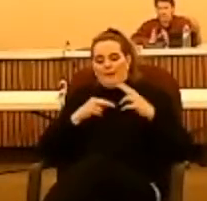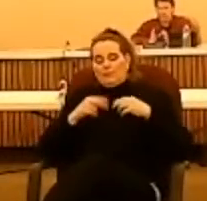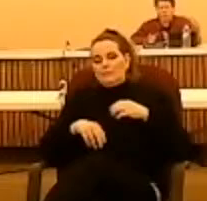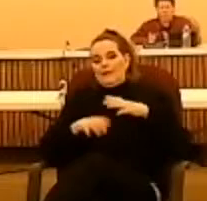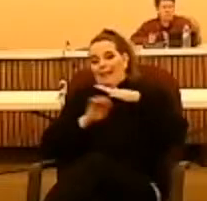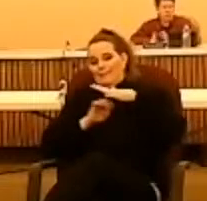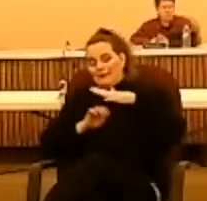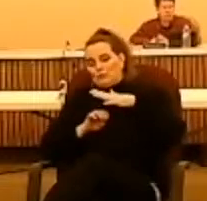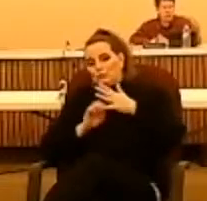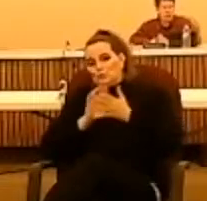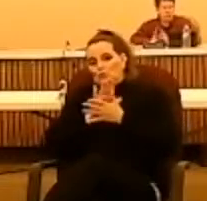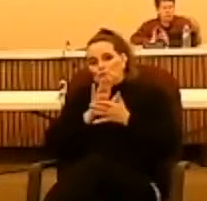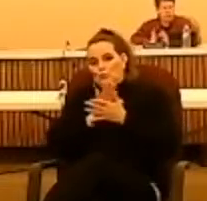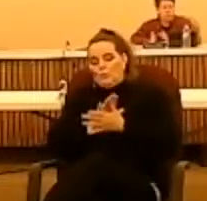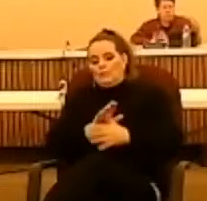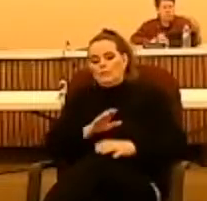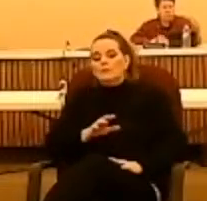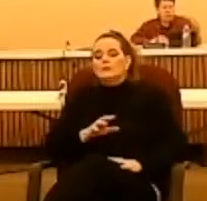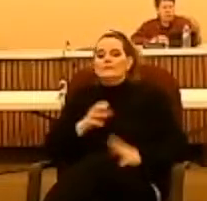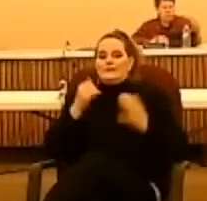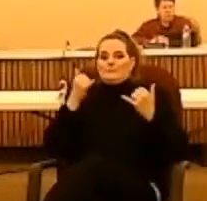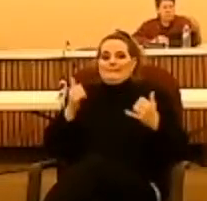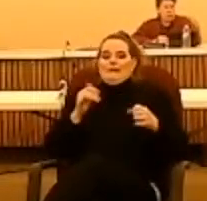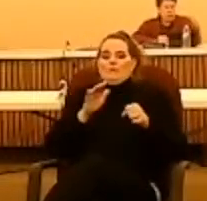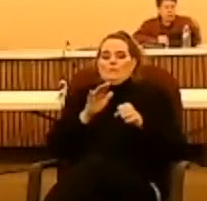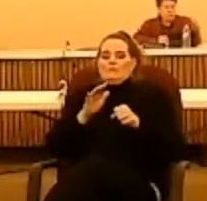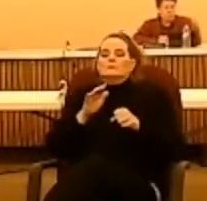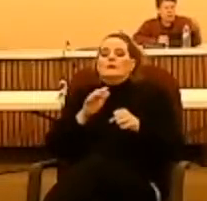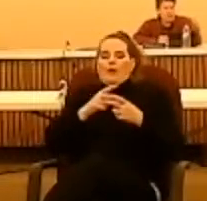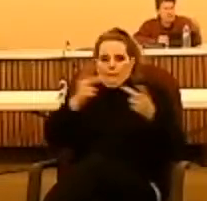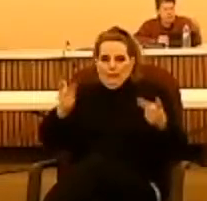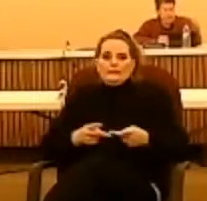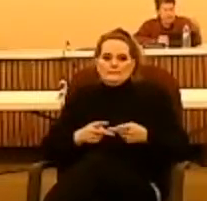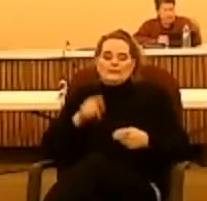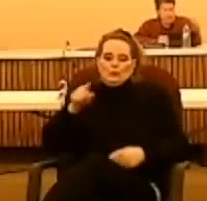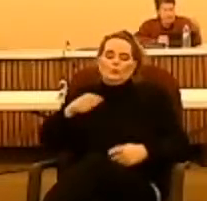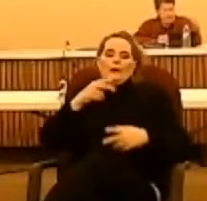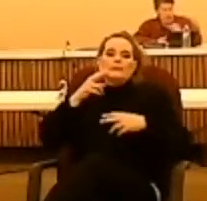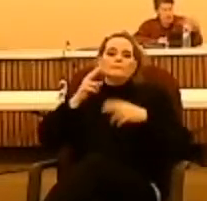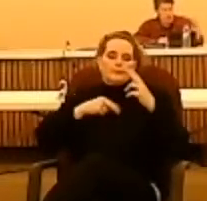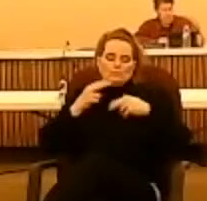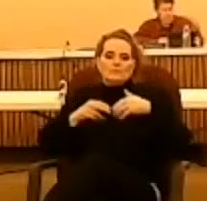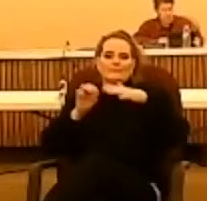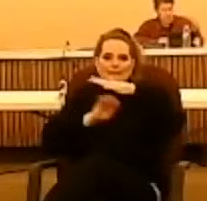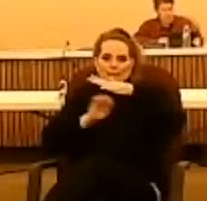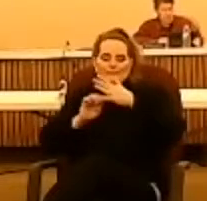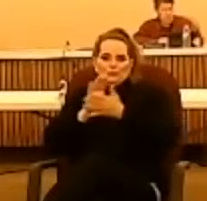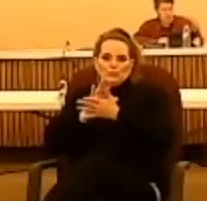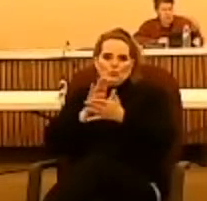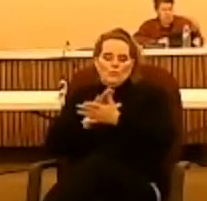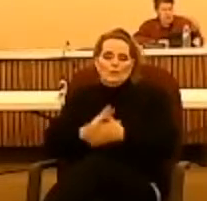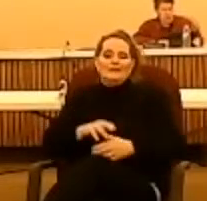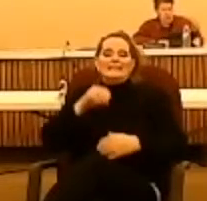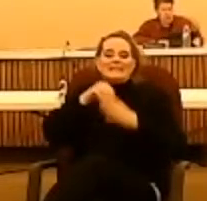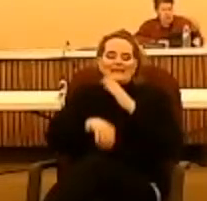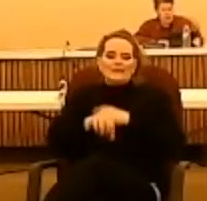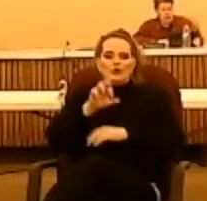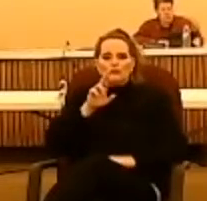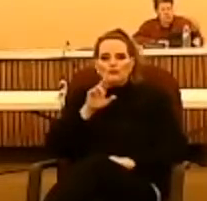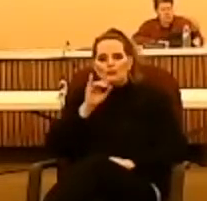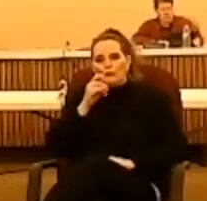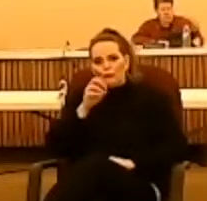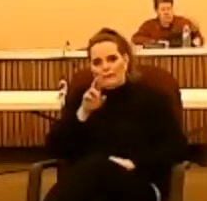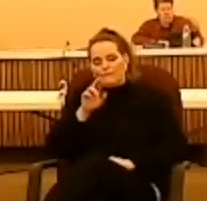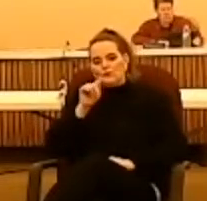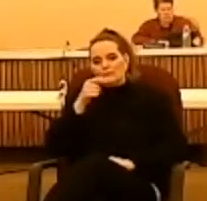Riverton, there's now a location with sufficient size to go there. The other thing we talked about is the character